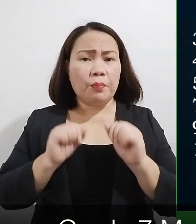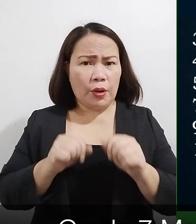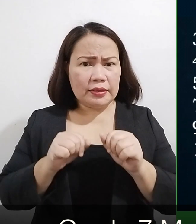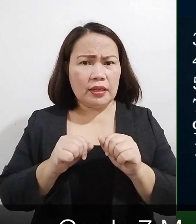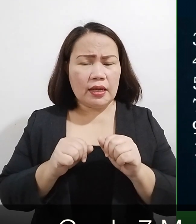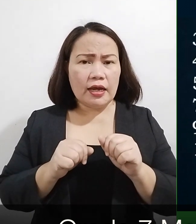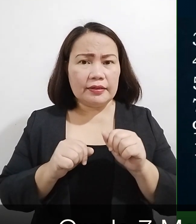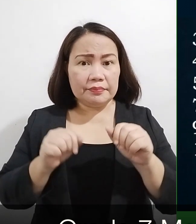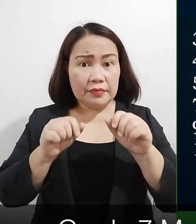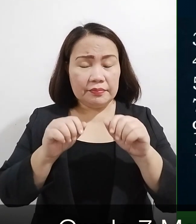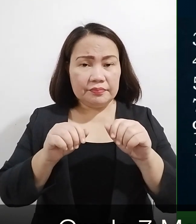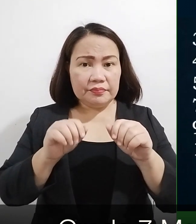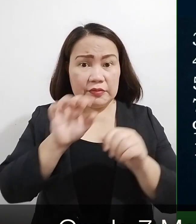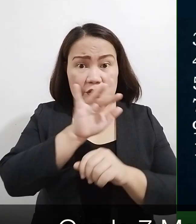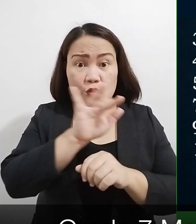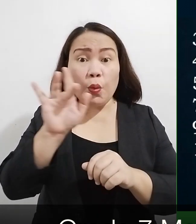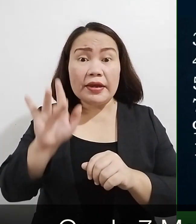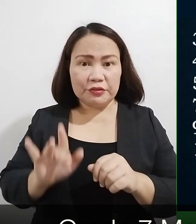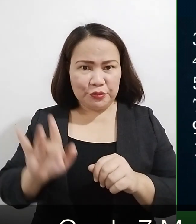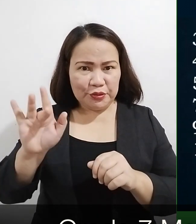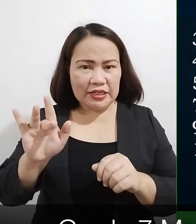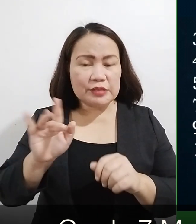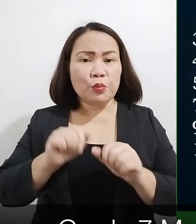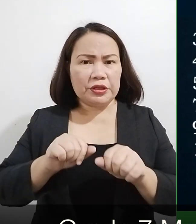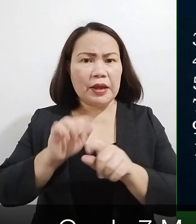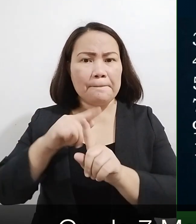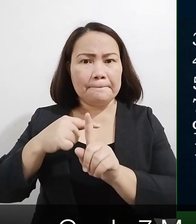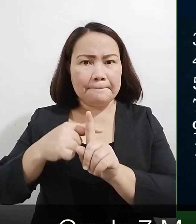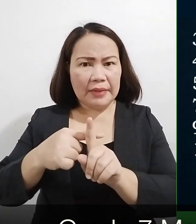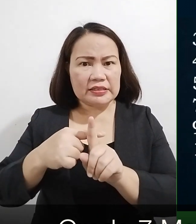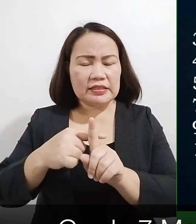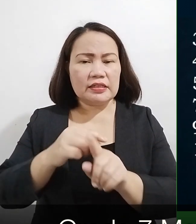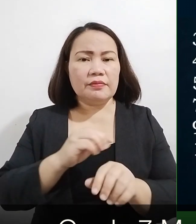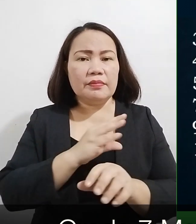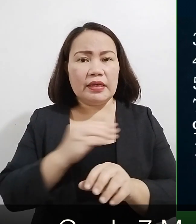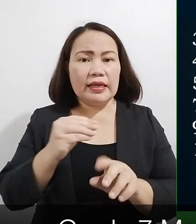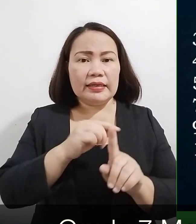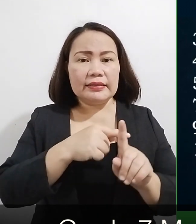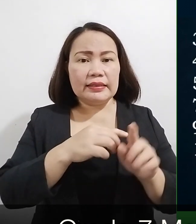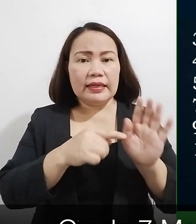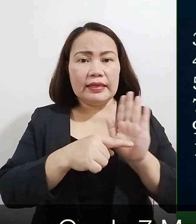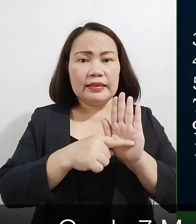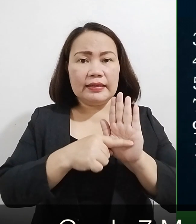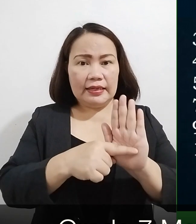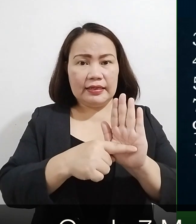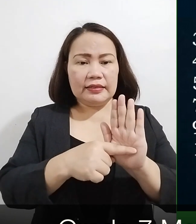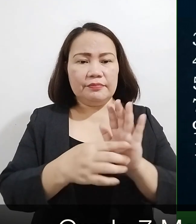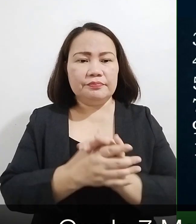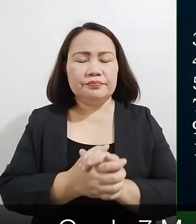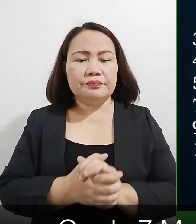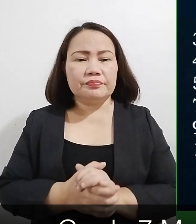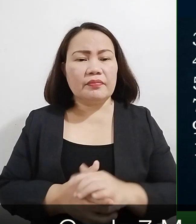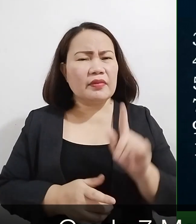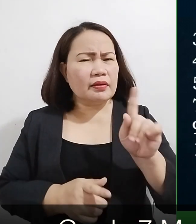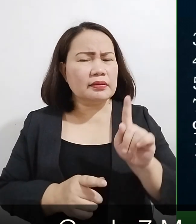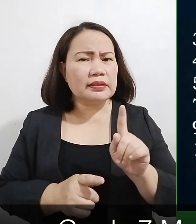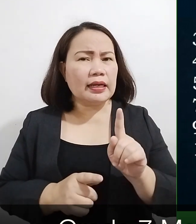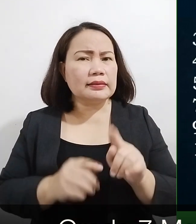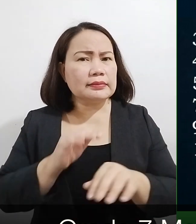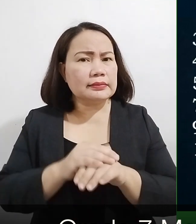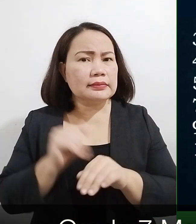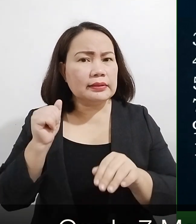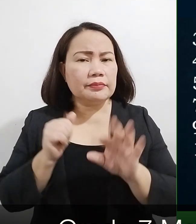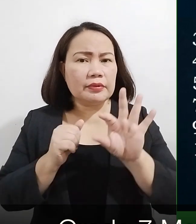negative. Okay. And these numbers are what we called, anong tawag natin dito sa 9, 16,